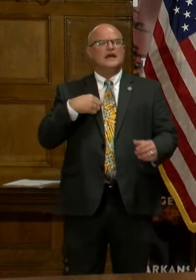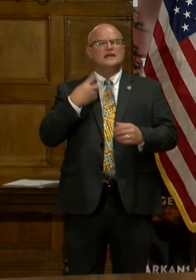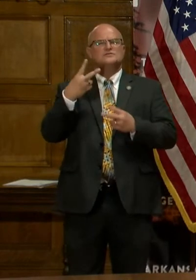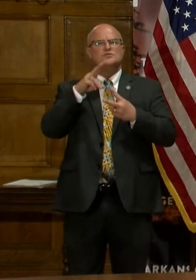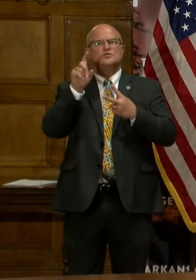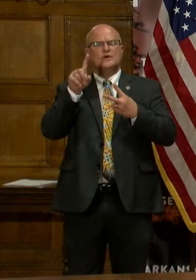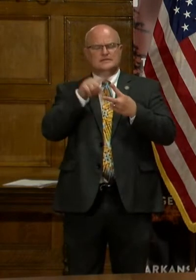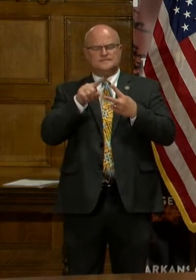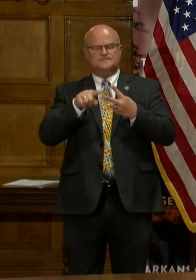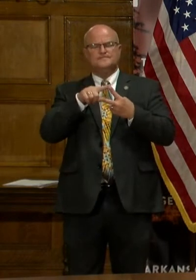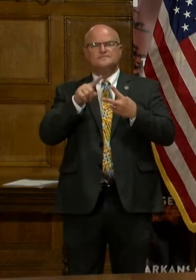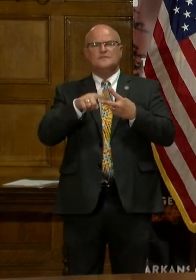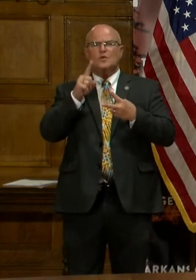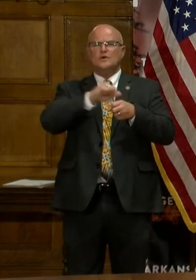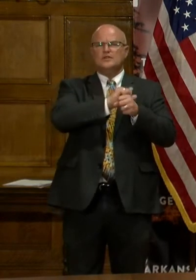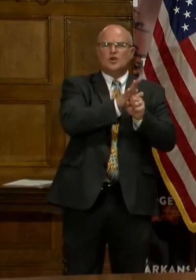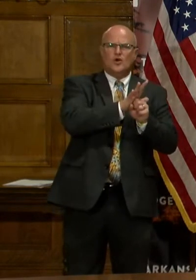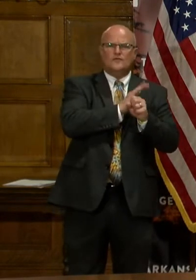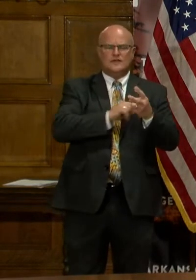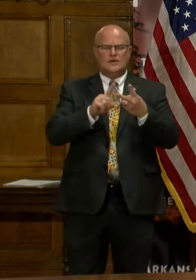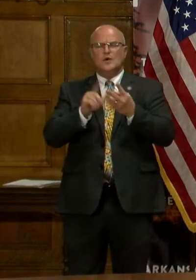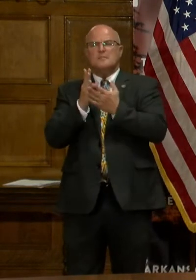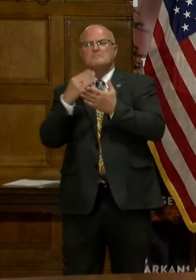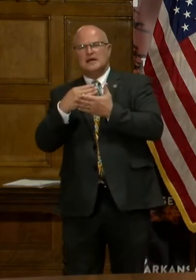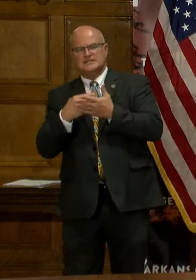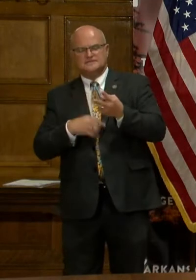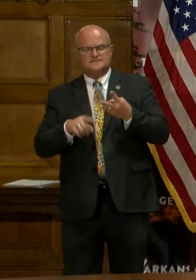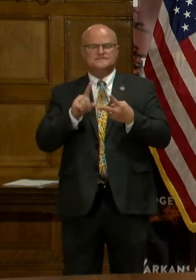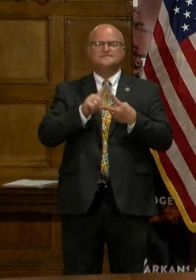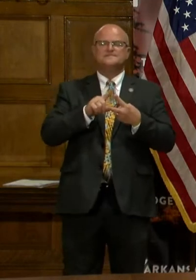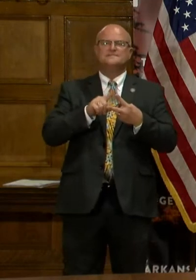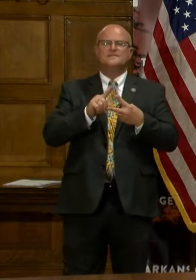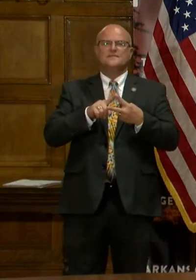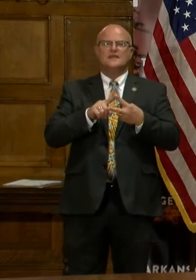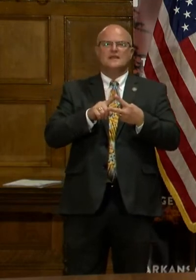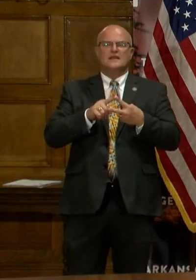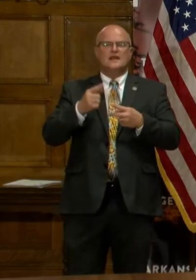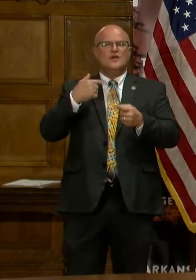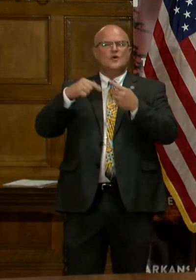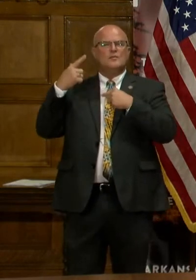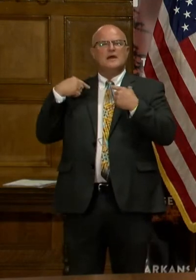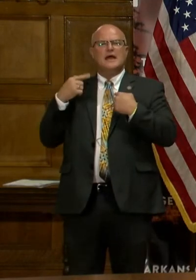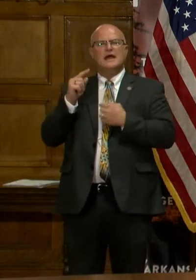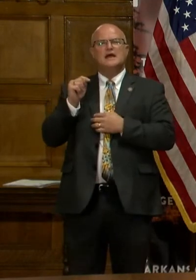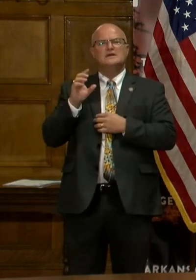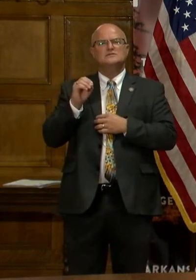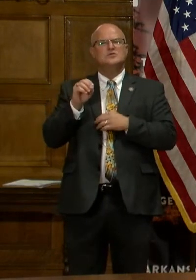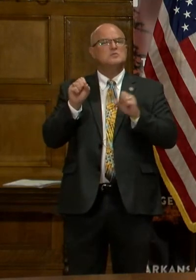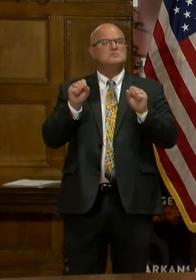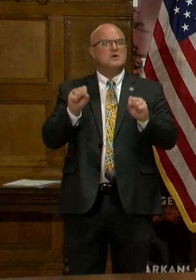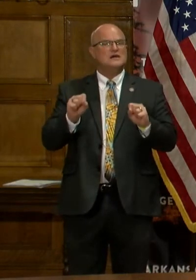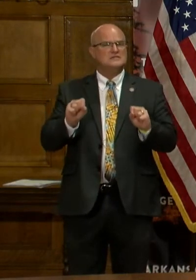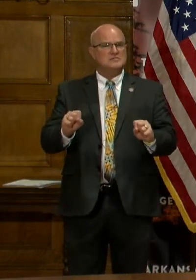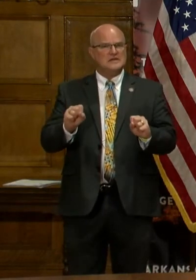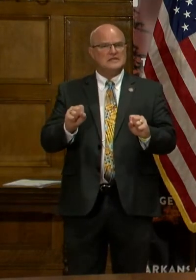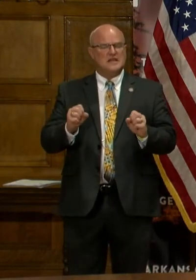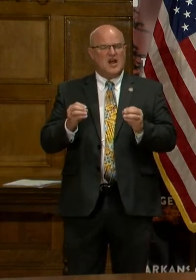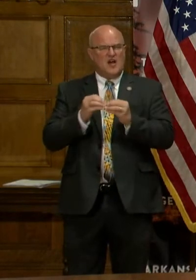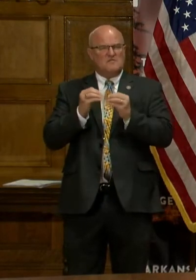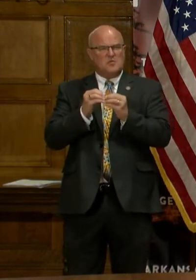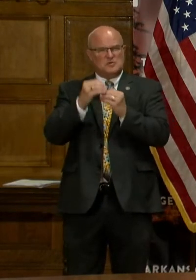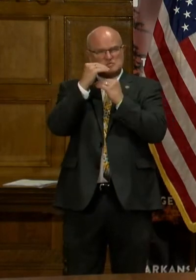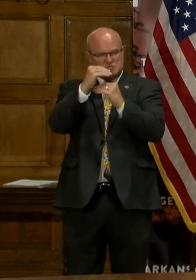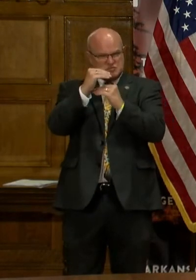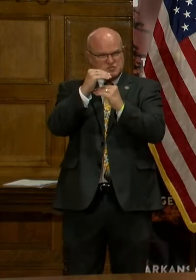questions for you, one COVID related, one budget related. Going back to possibility of further